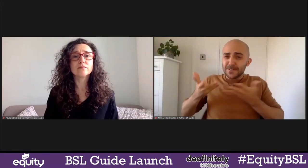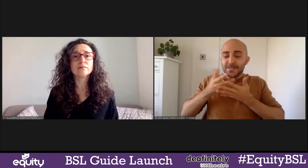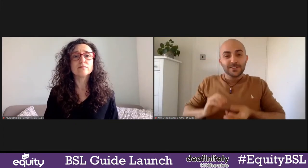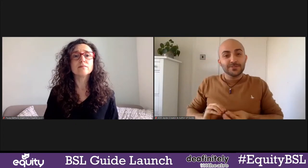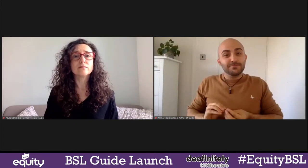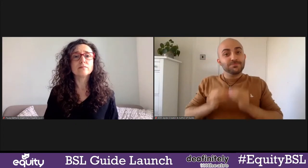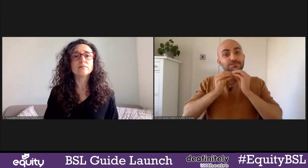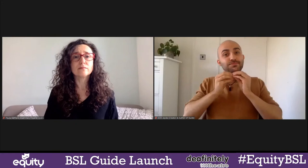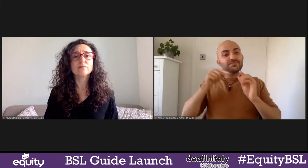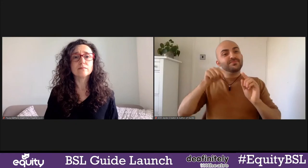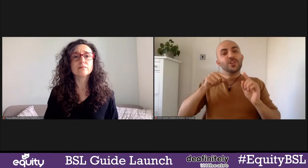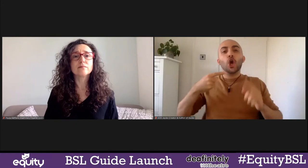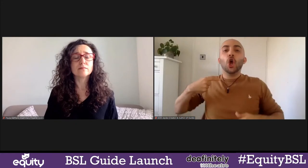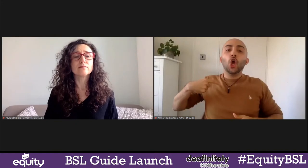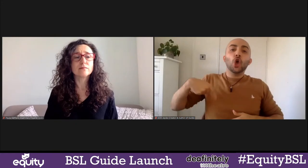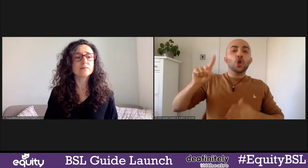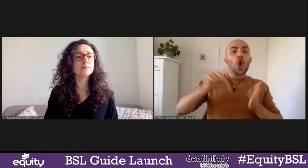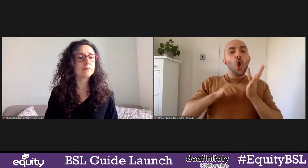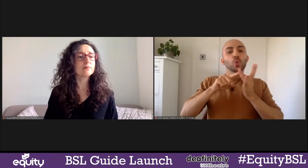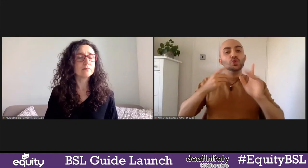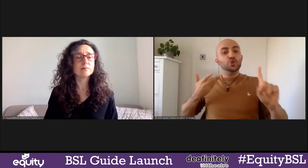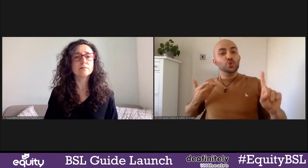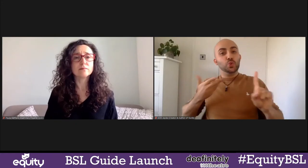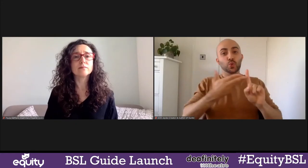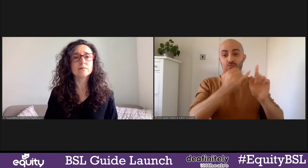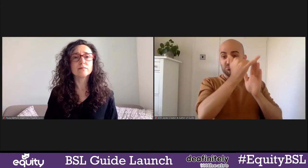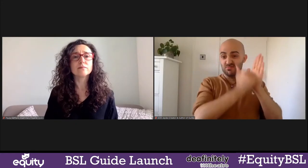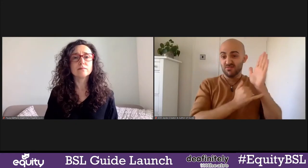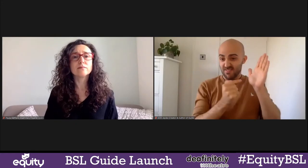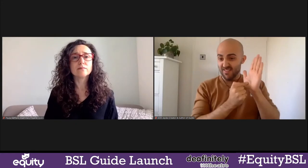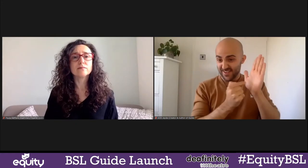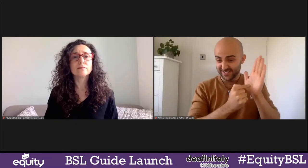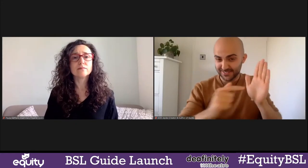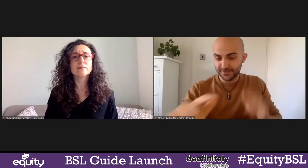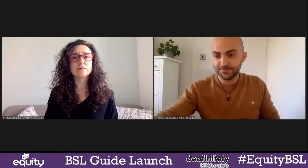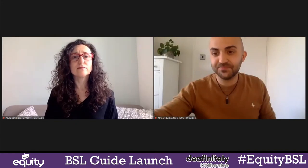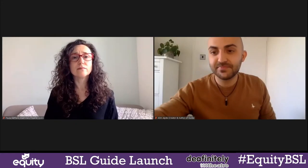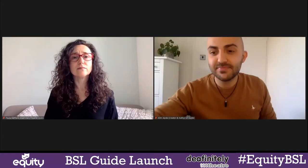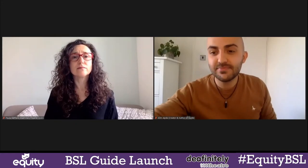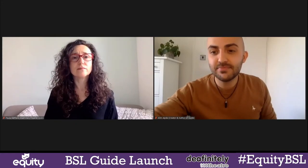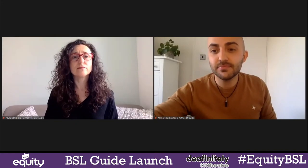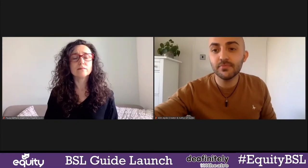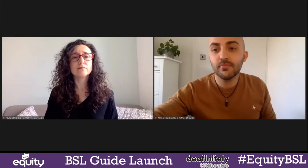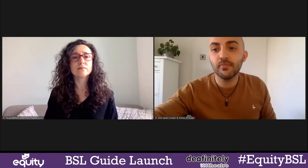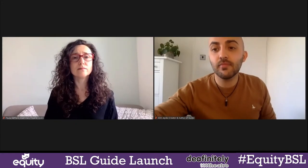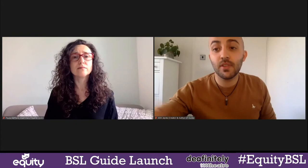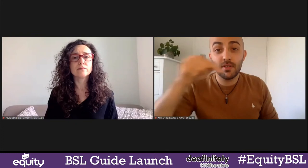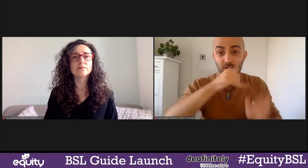deaf people, and we had the most phenomenal discussions. We want to make this a go-to document.